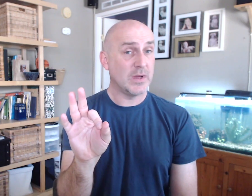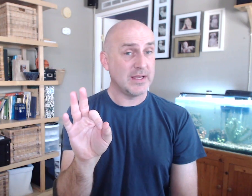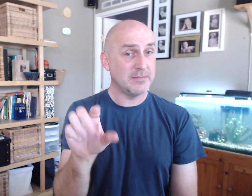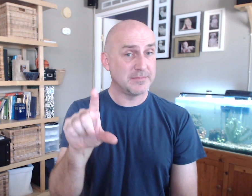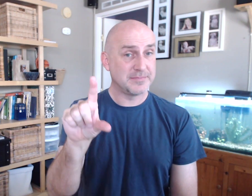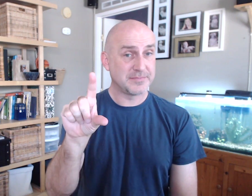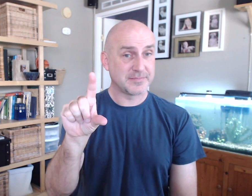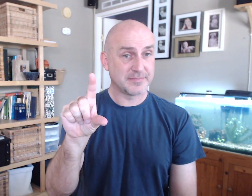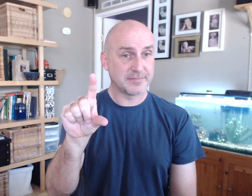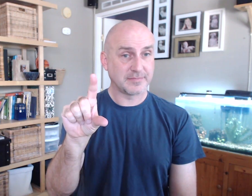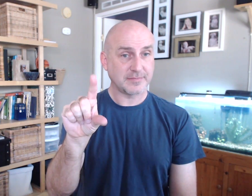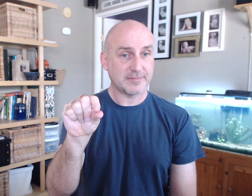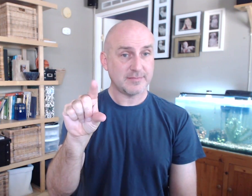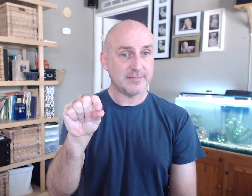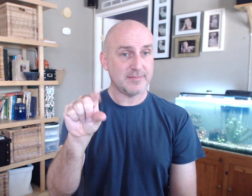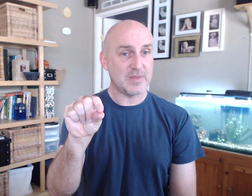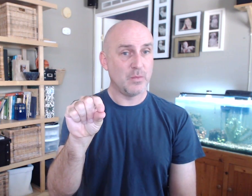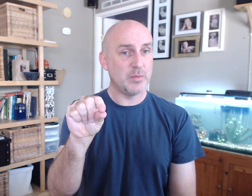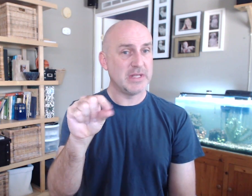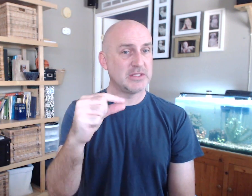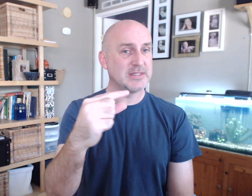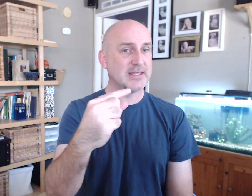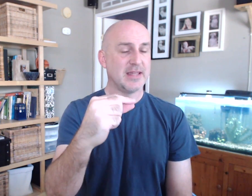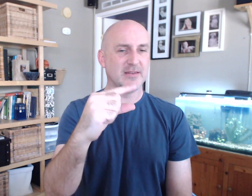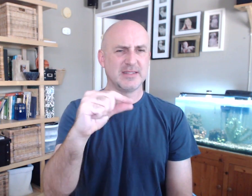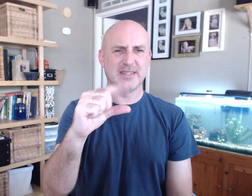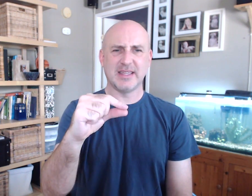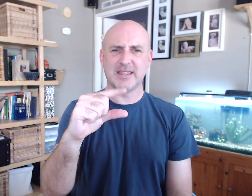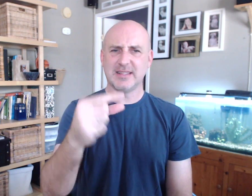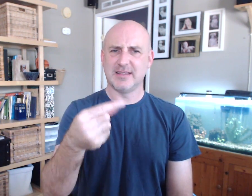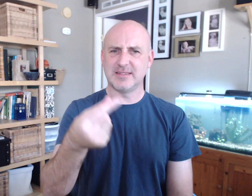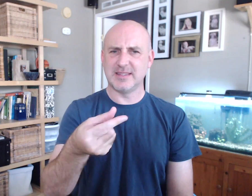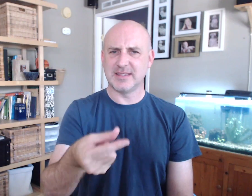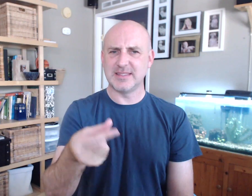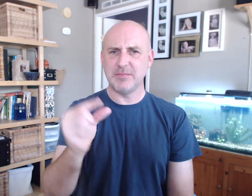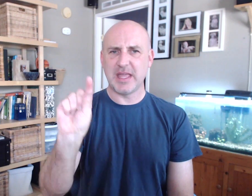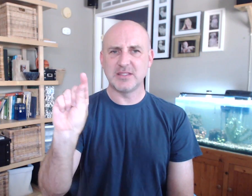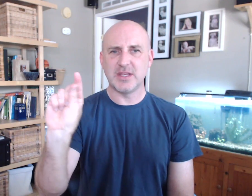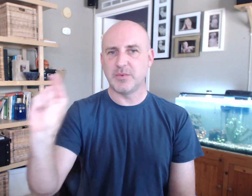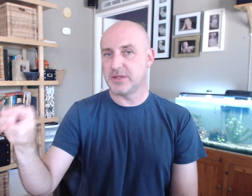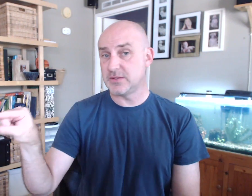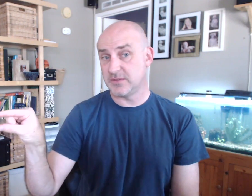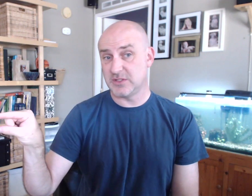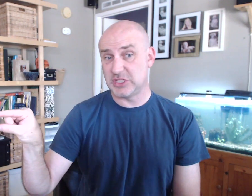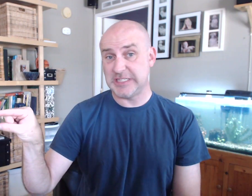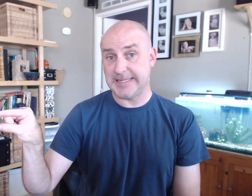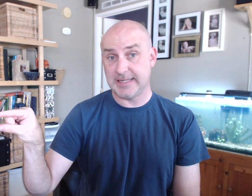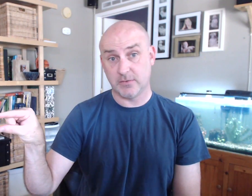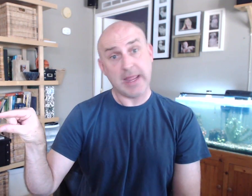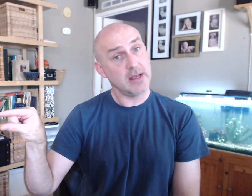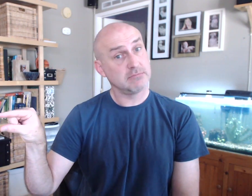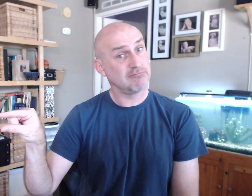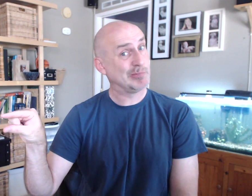20, we pinch it together. It's like the same hand shape we use for G, right?